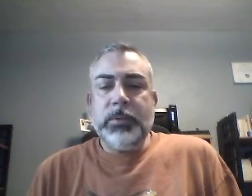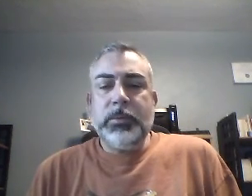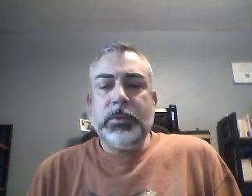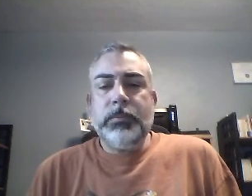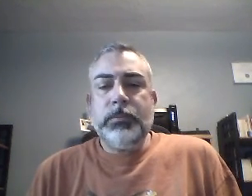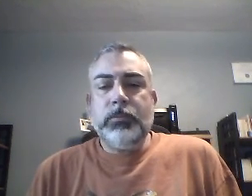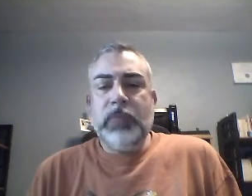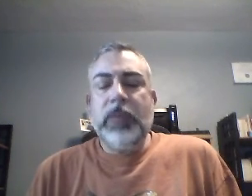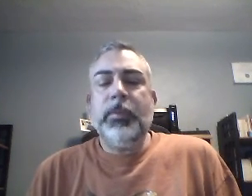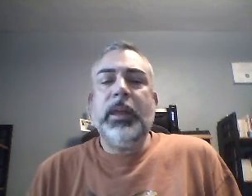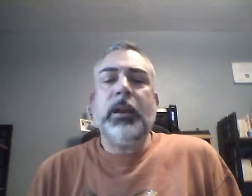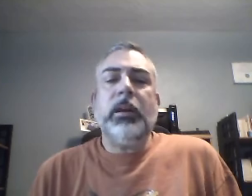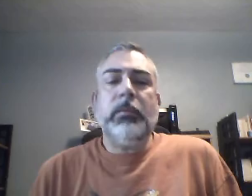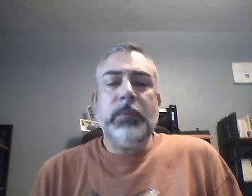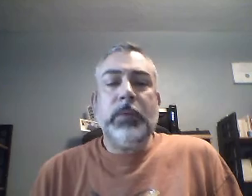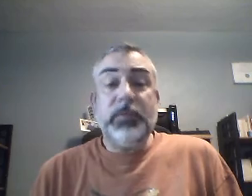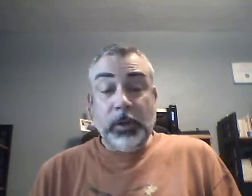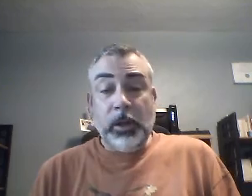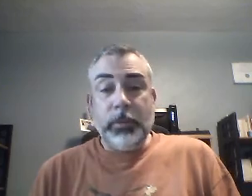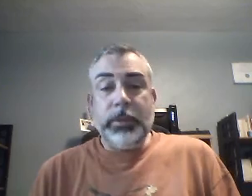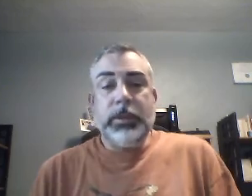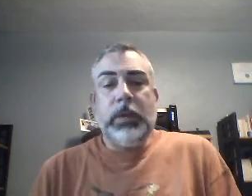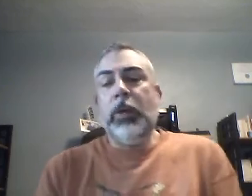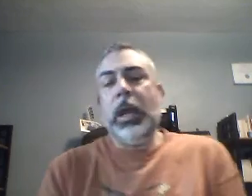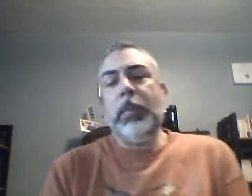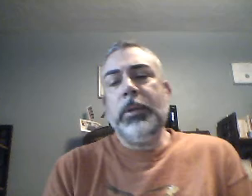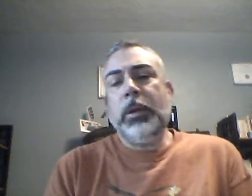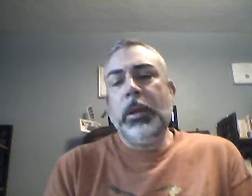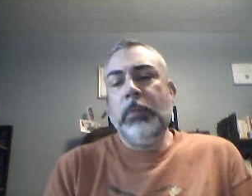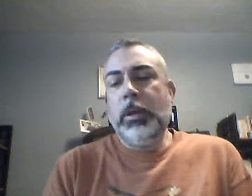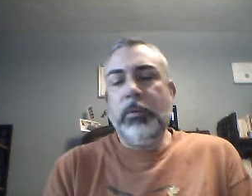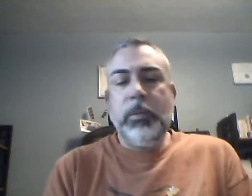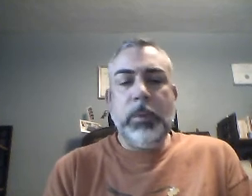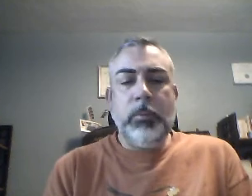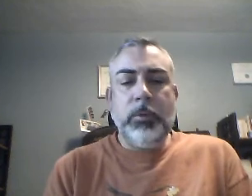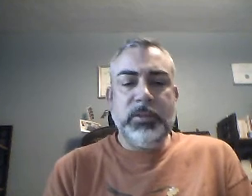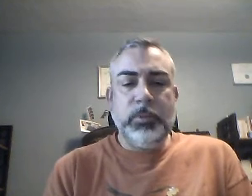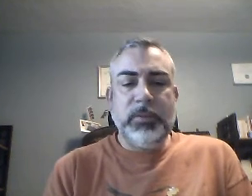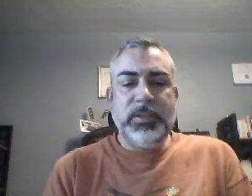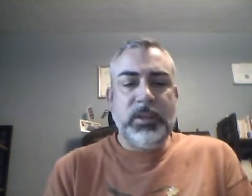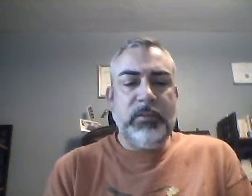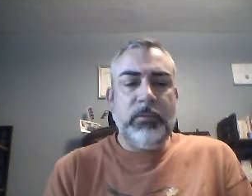was rather pathetic. I was very young when this all happened, and I kind of remember this sort of stuff, right?